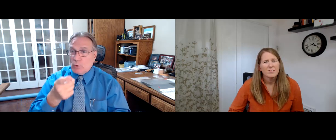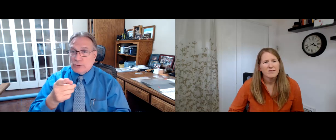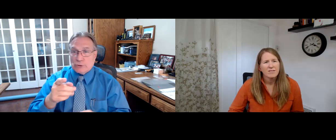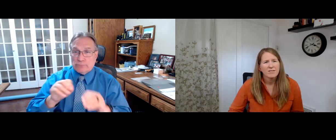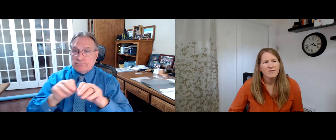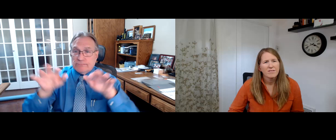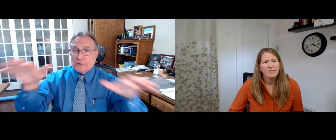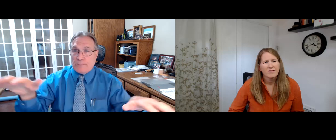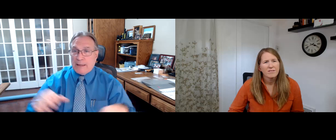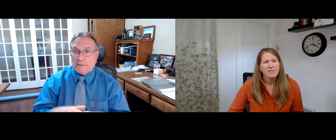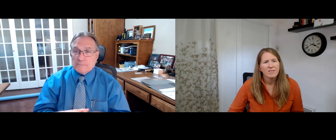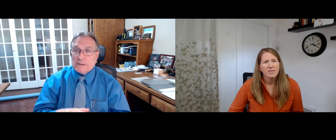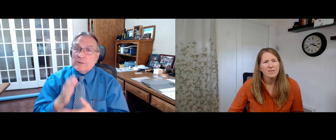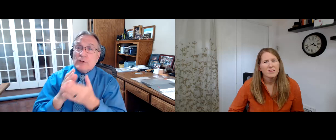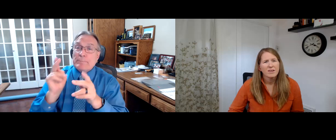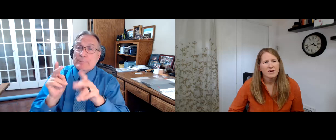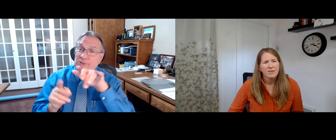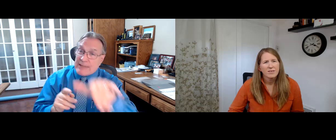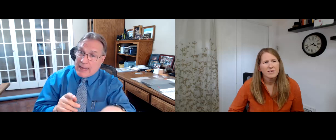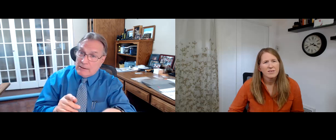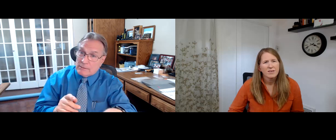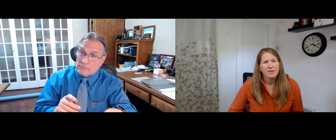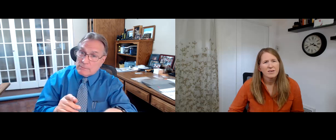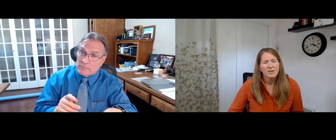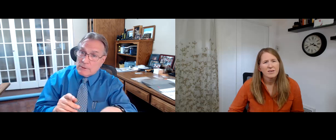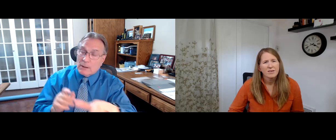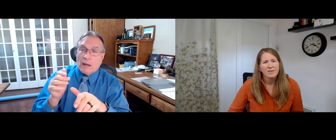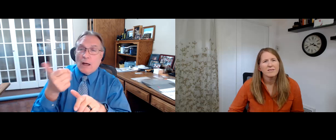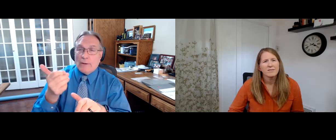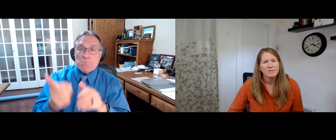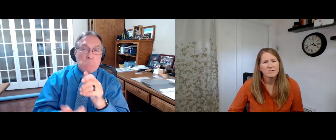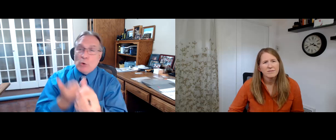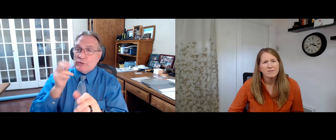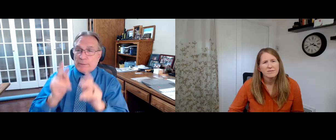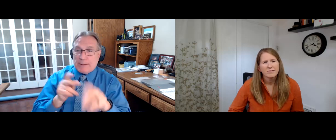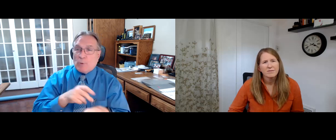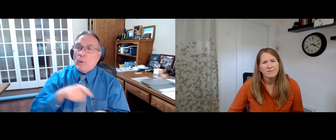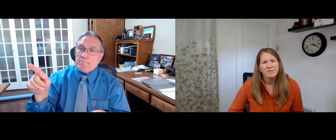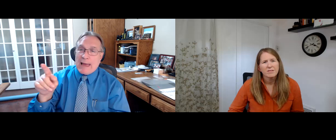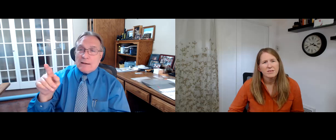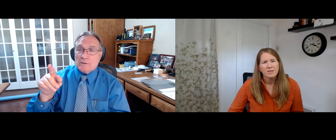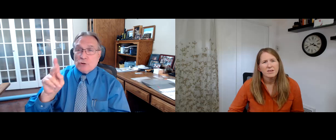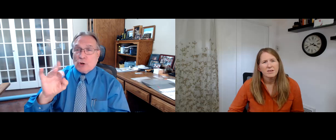told to disband. Some people stayed. Most of the people went back to